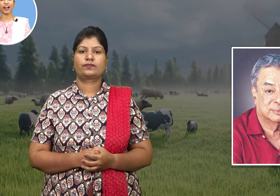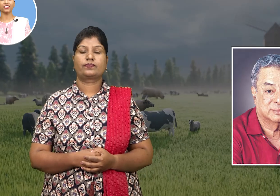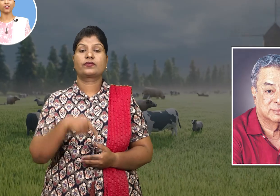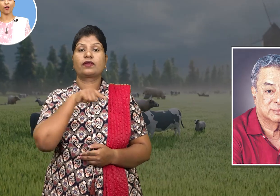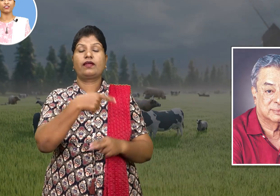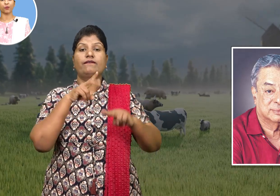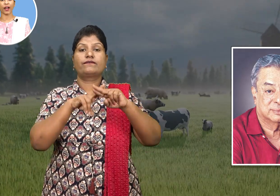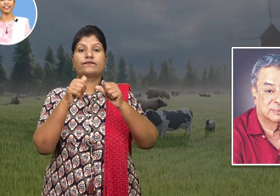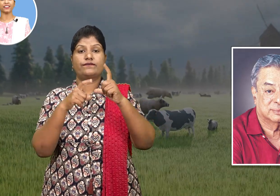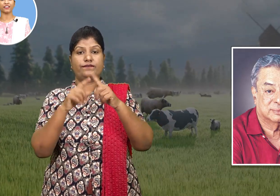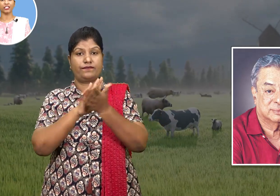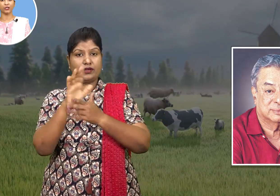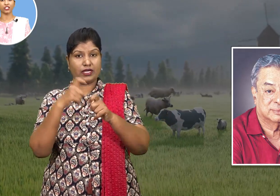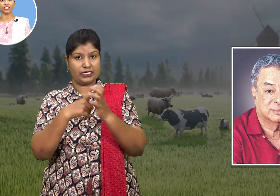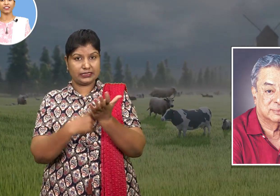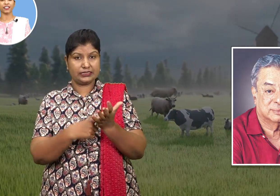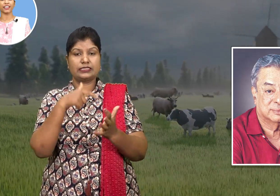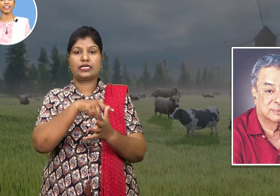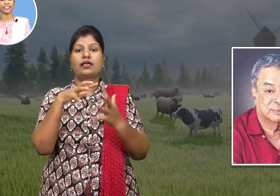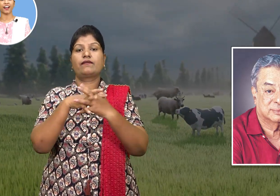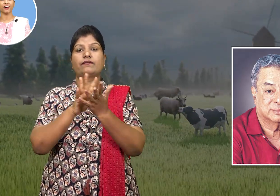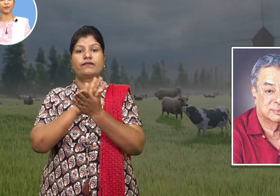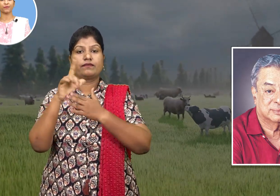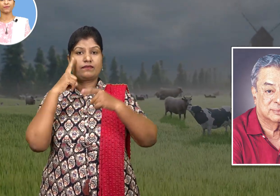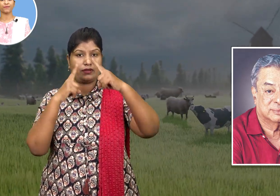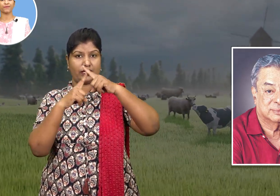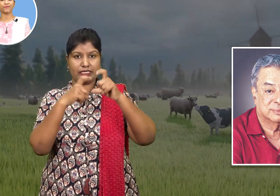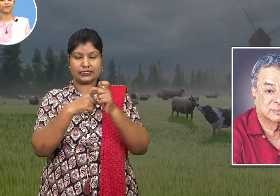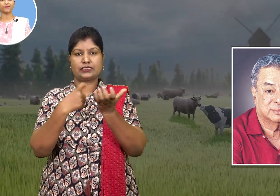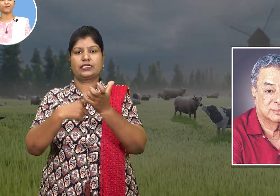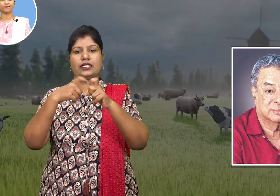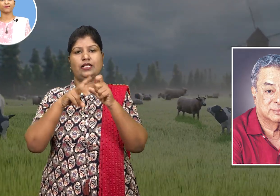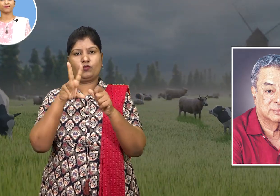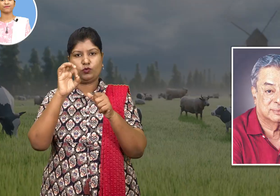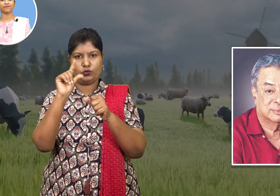the father of the White Revolution in India,